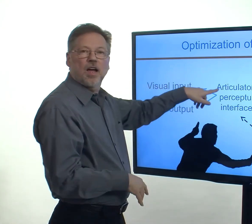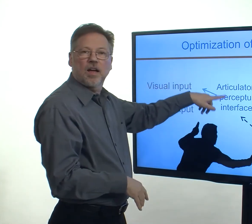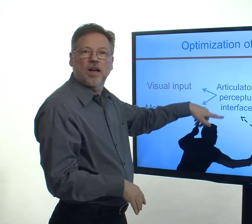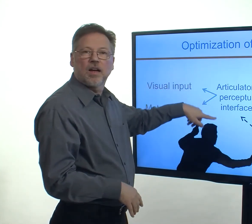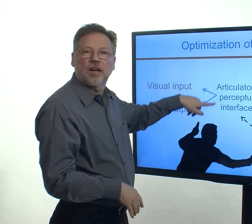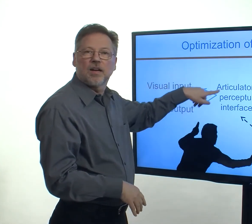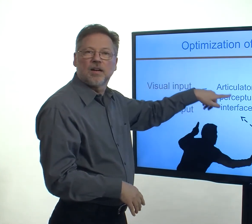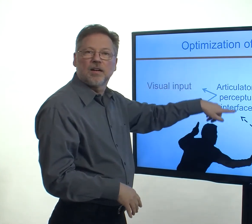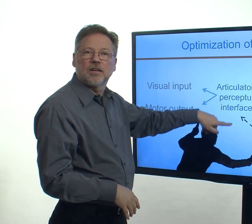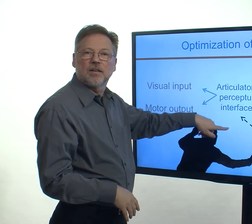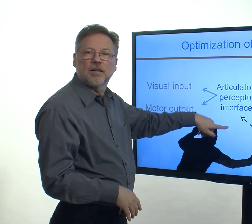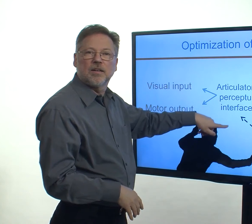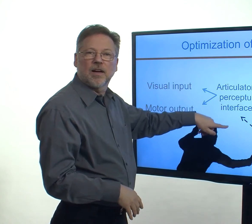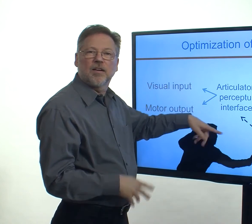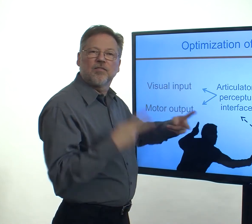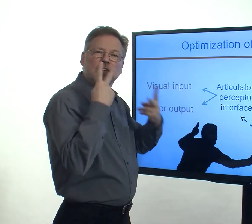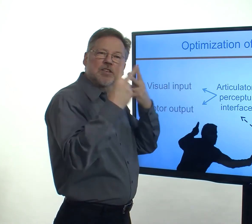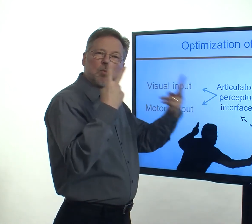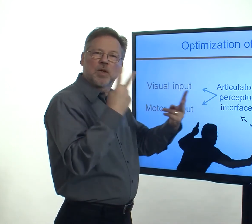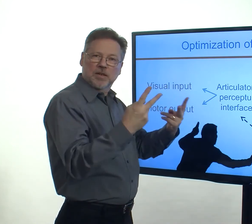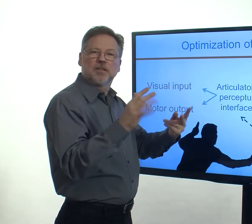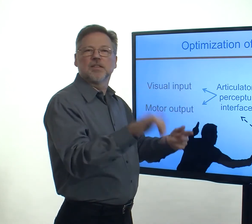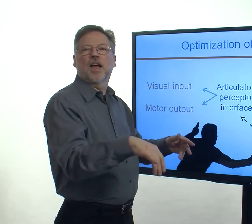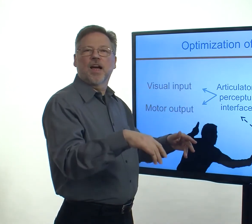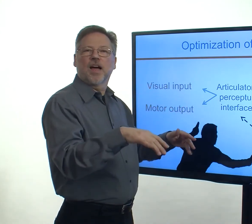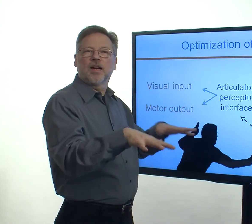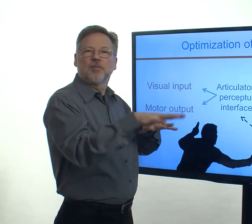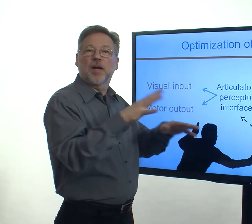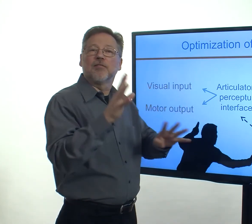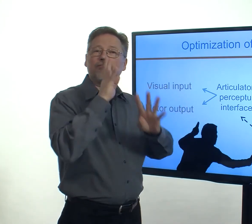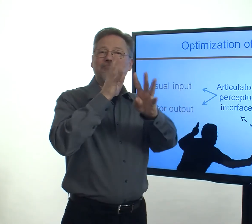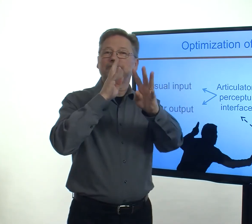perceptual interface. Visual